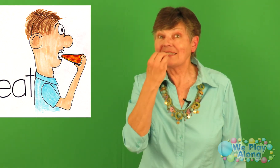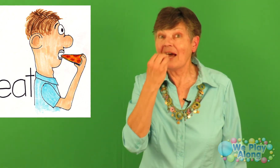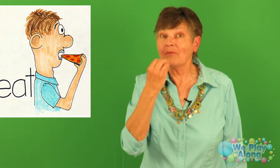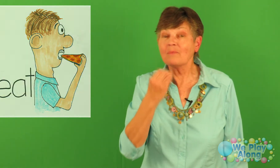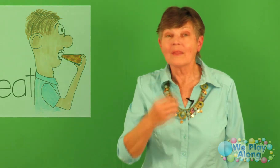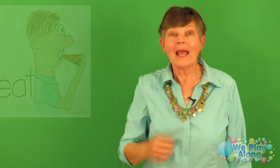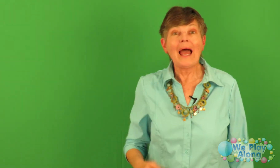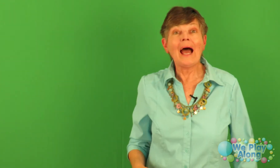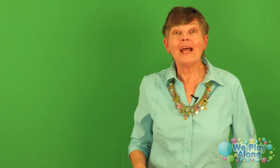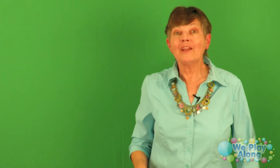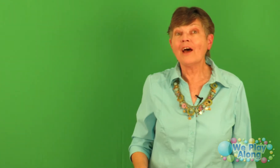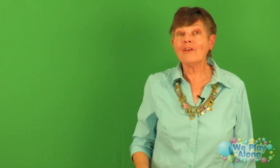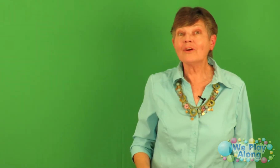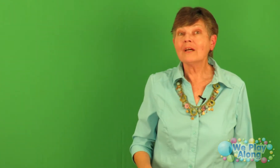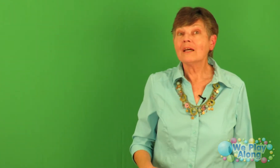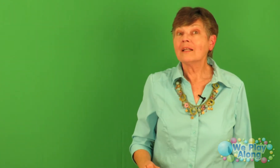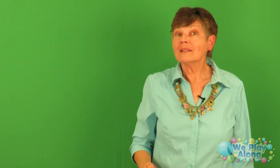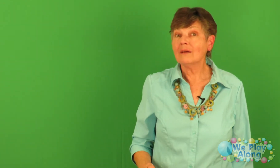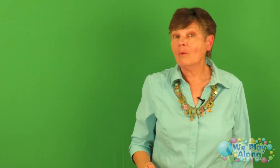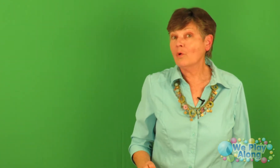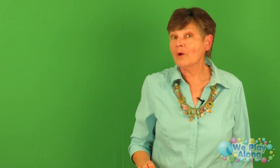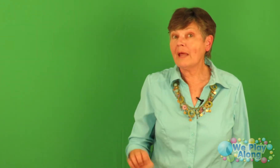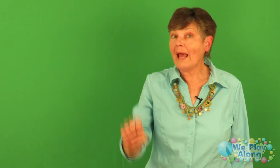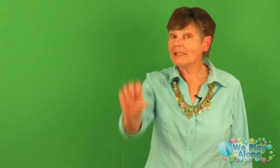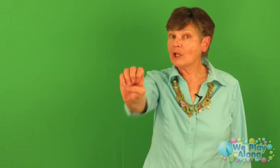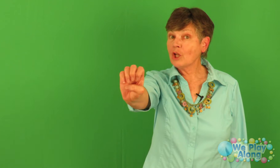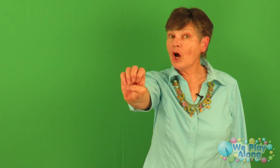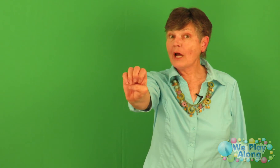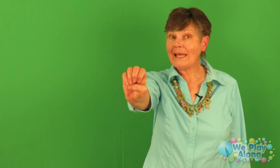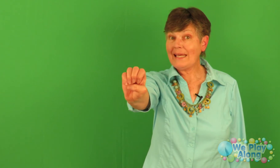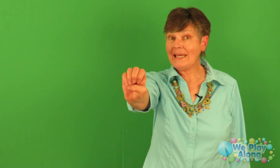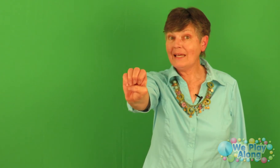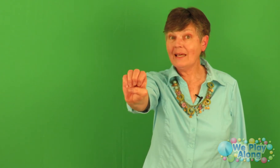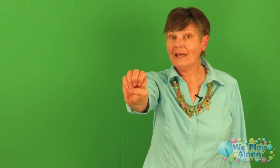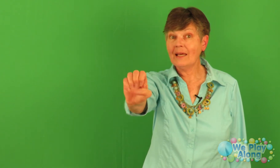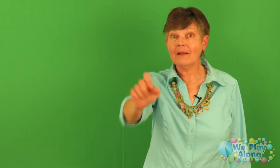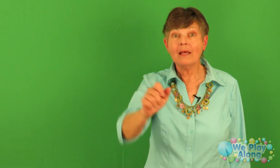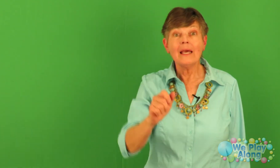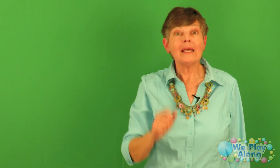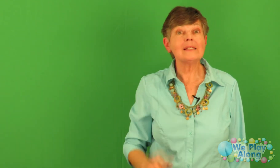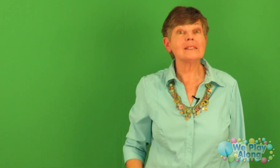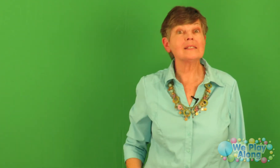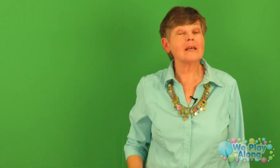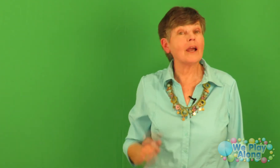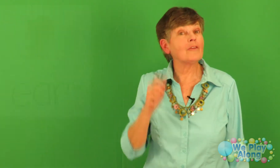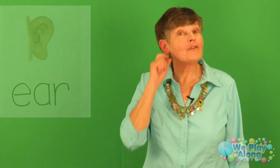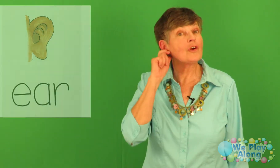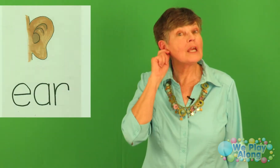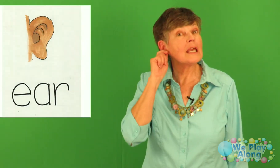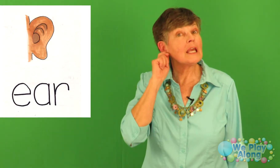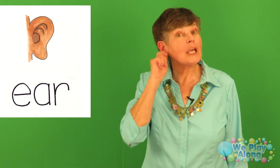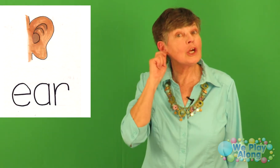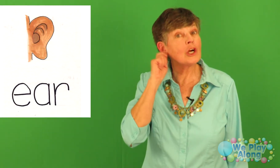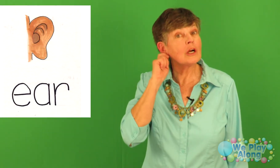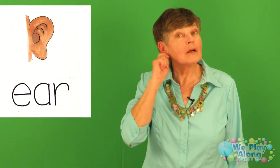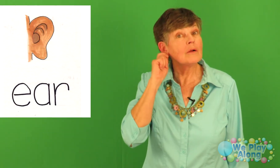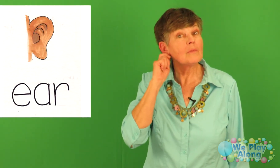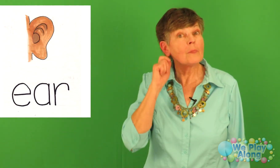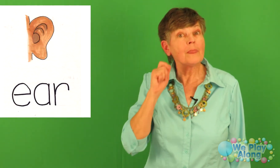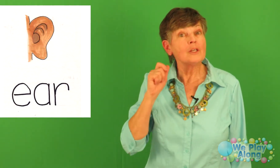that. Another word that has a long E in it is the sign for ear. So